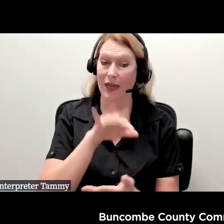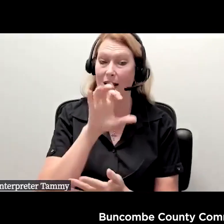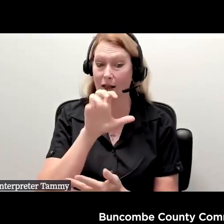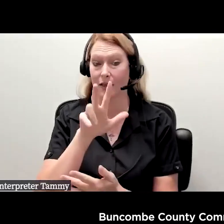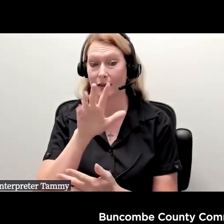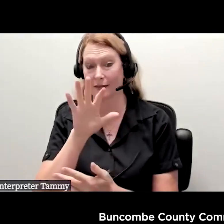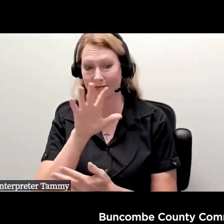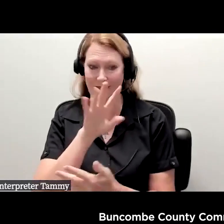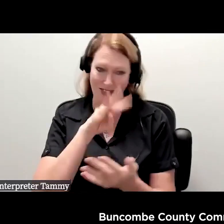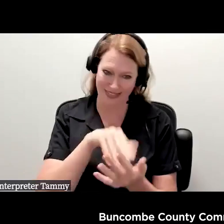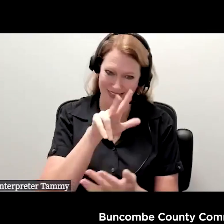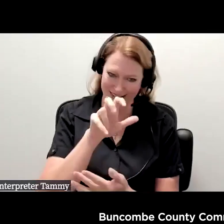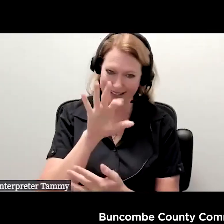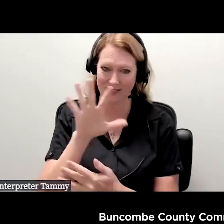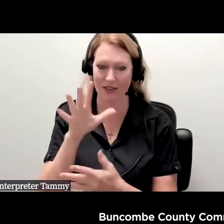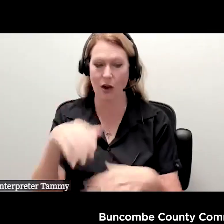Tuesday, FCC delivered